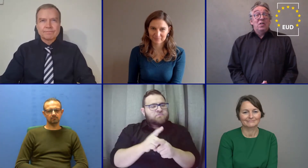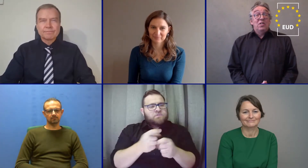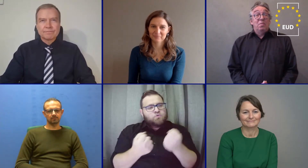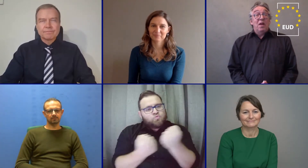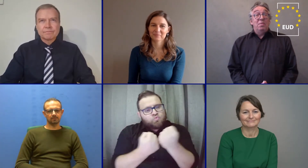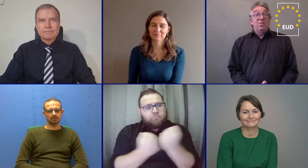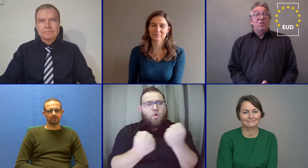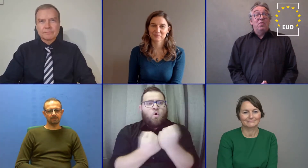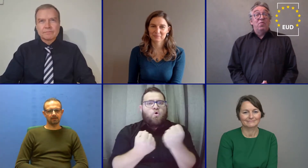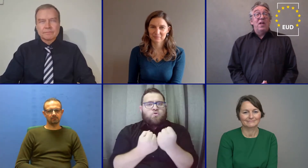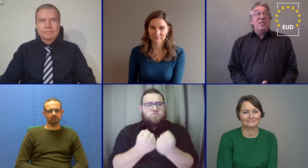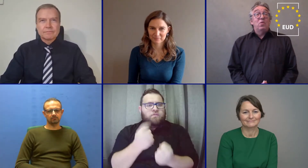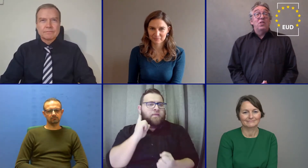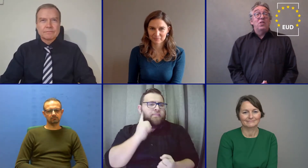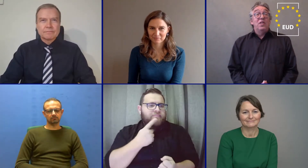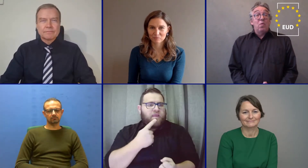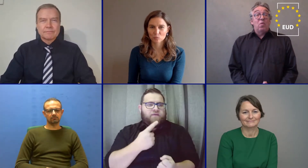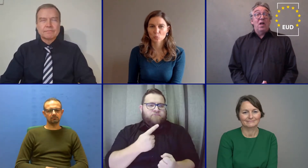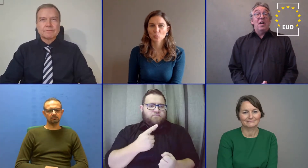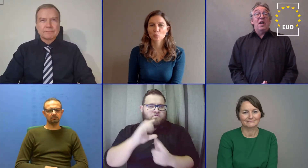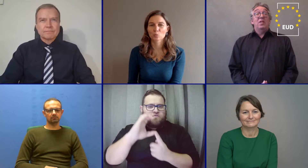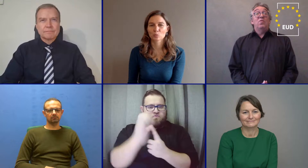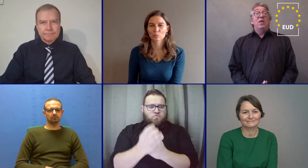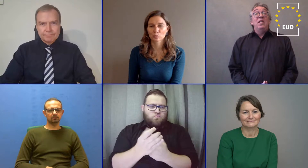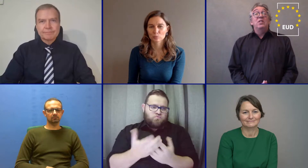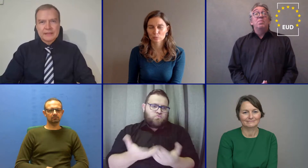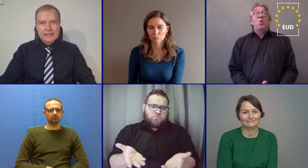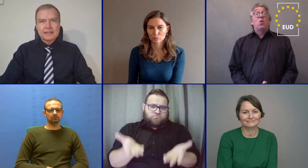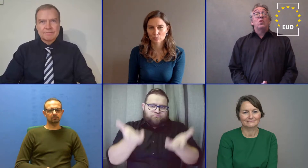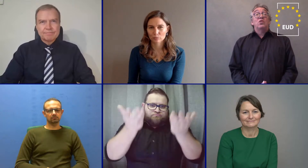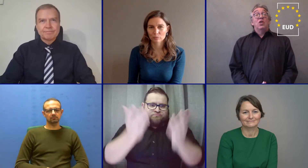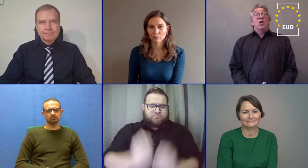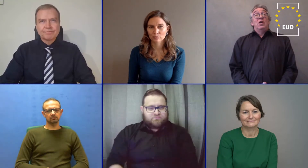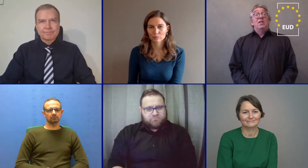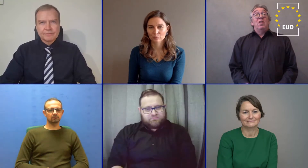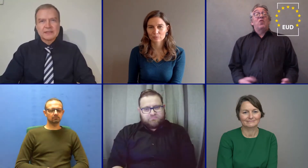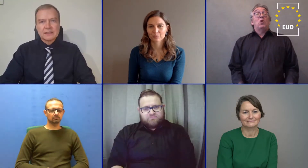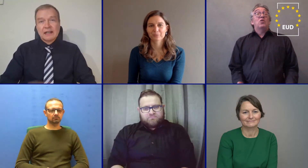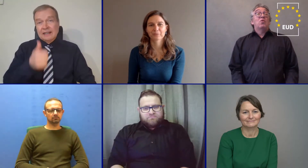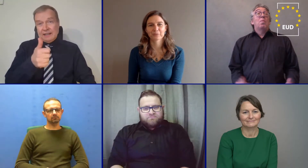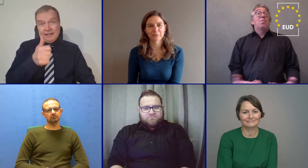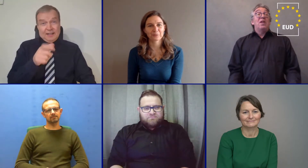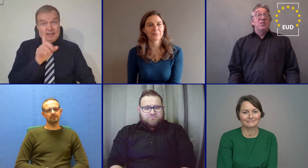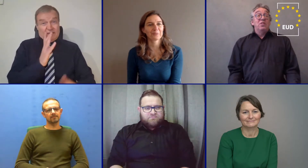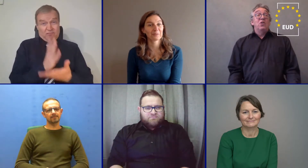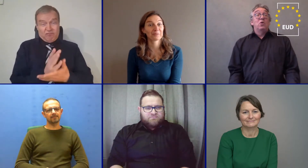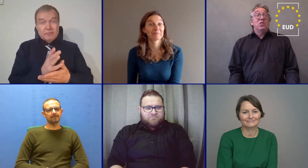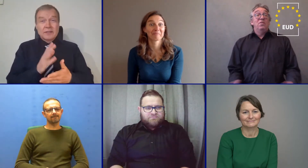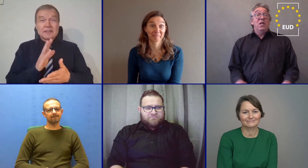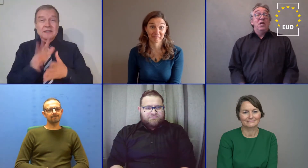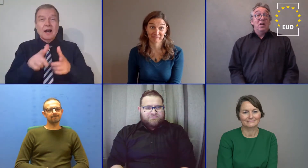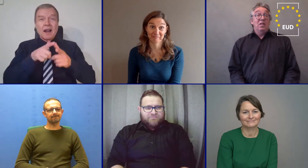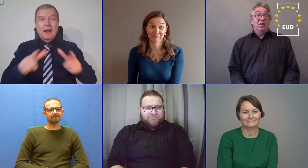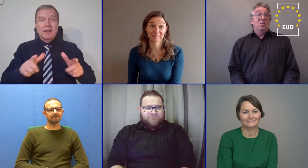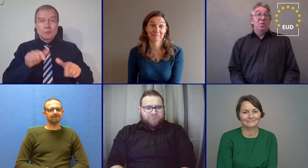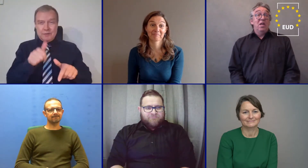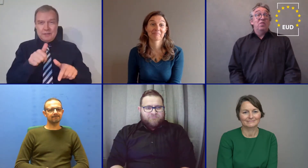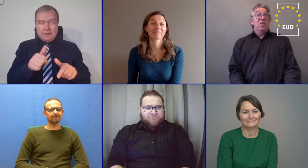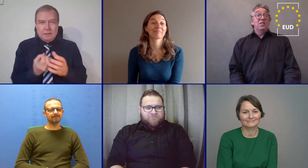So perhaps we should phrase the question that way and really support deaf cultural presence on TV to be increased.